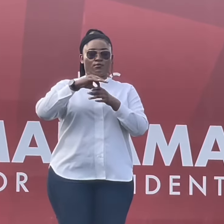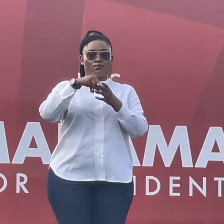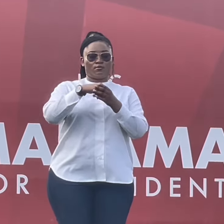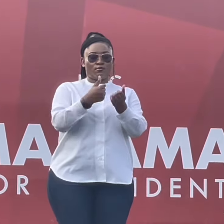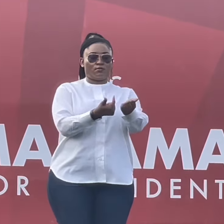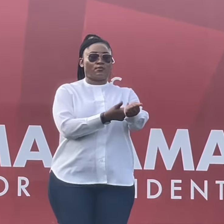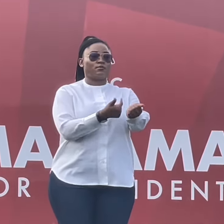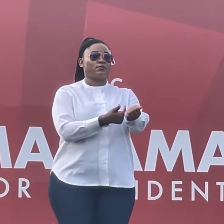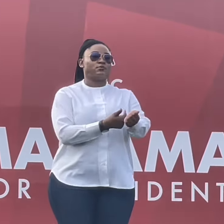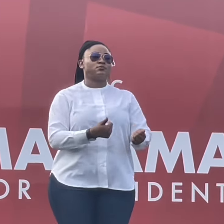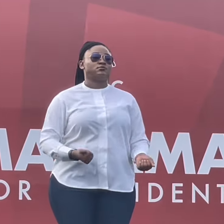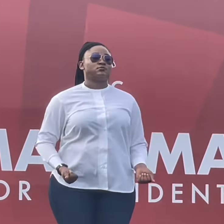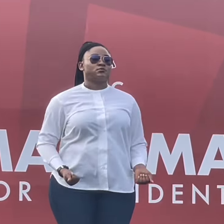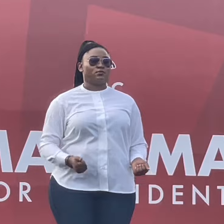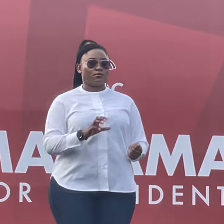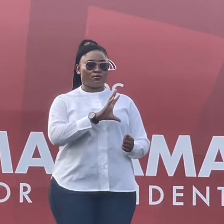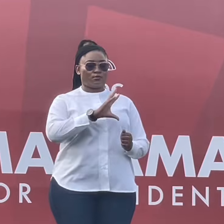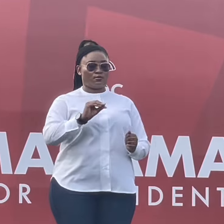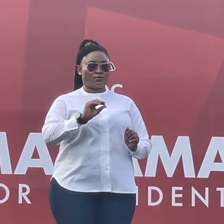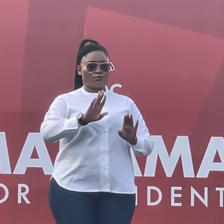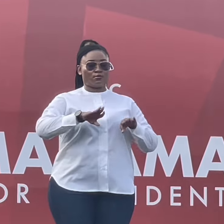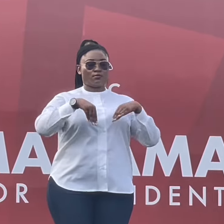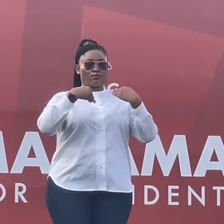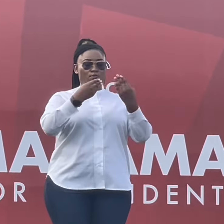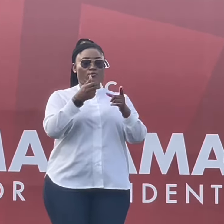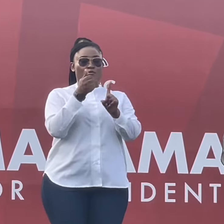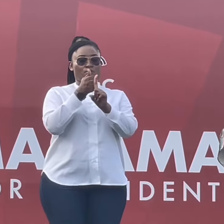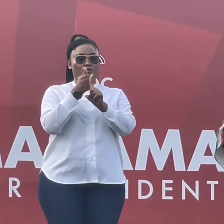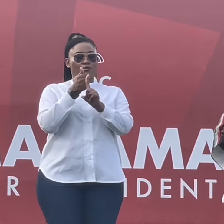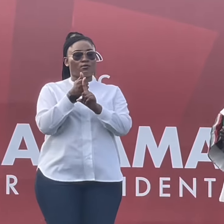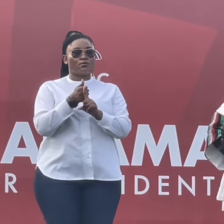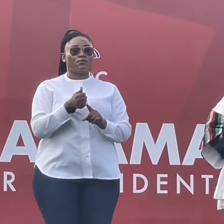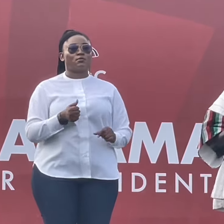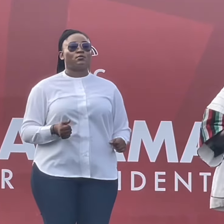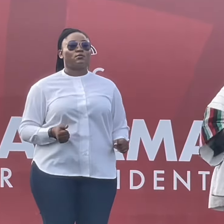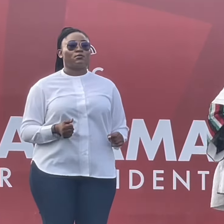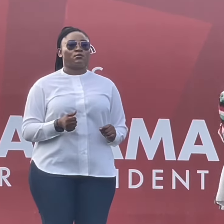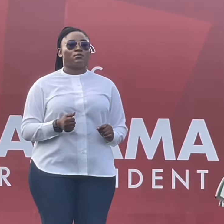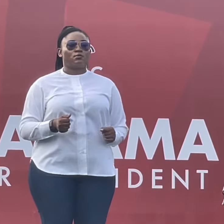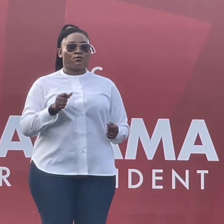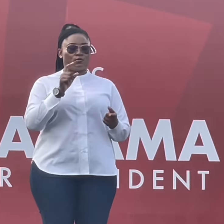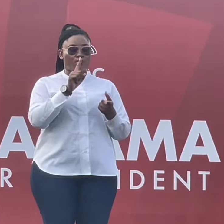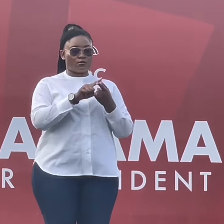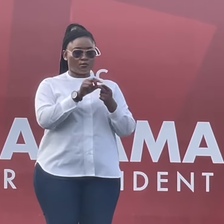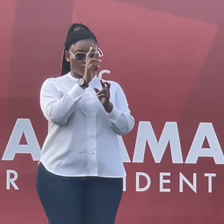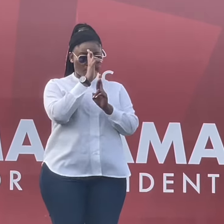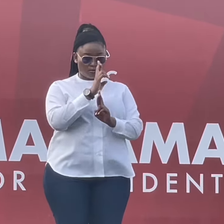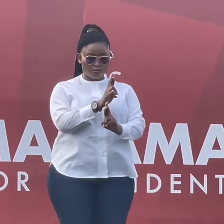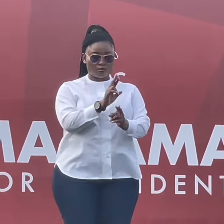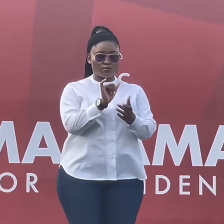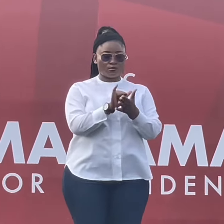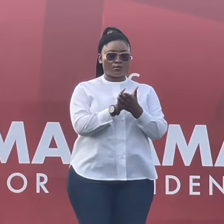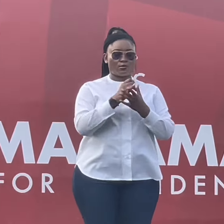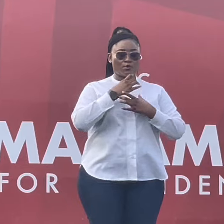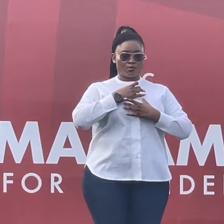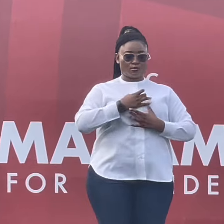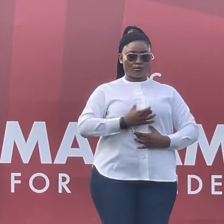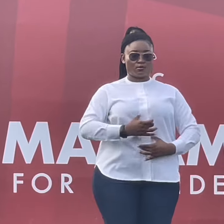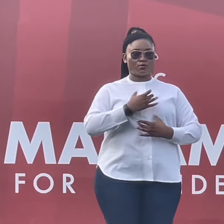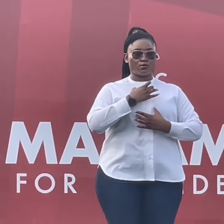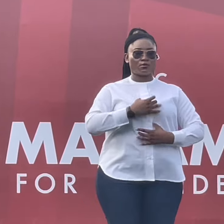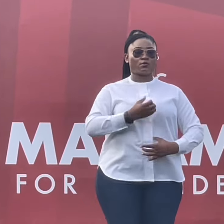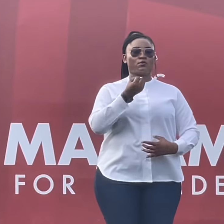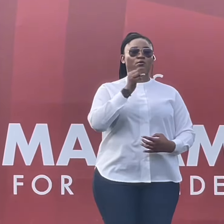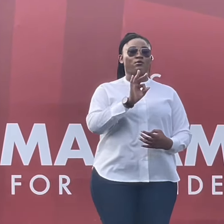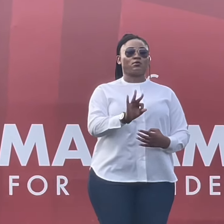Ghana. And committing yourself to respect the wishes